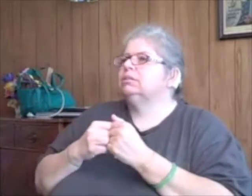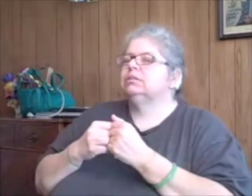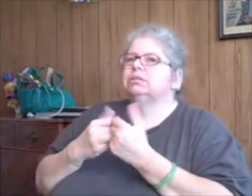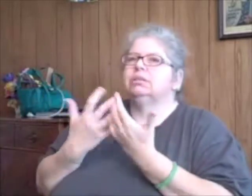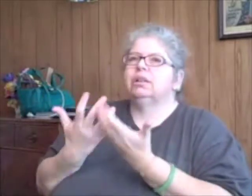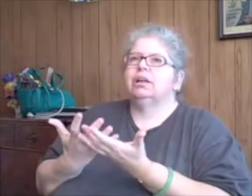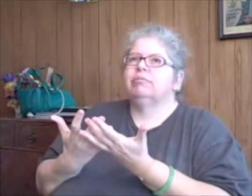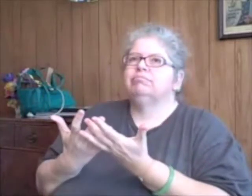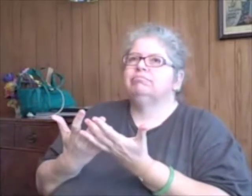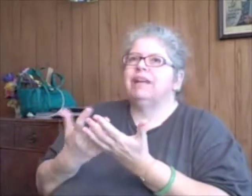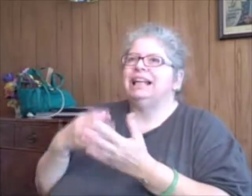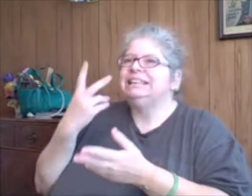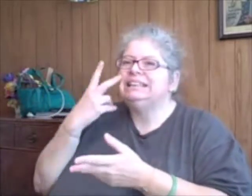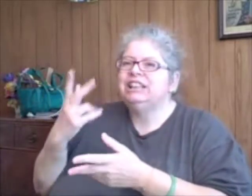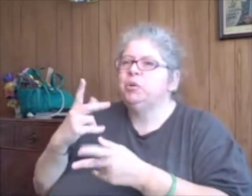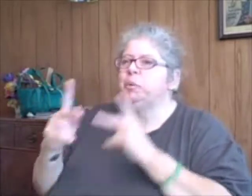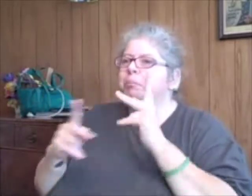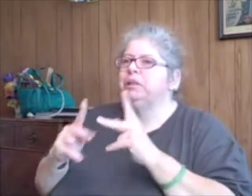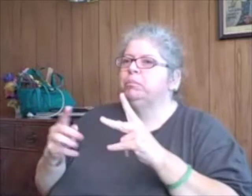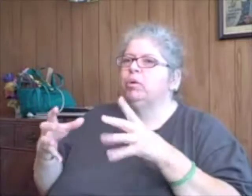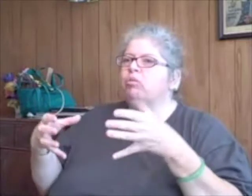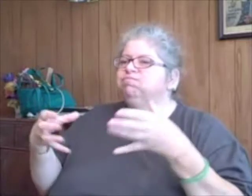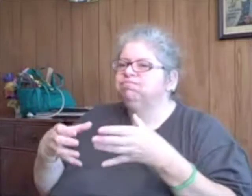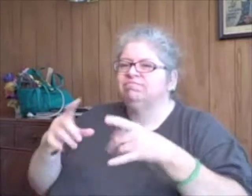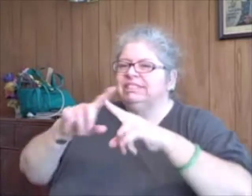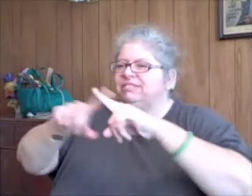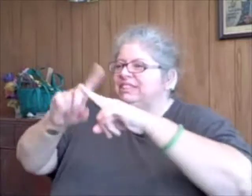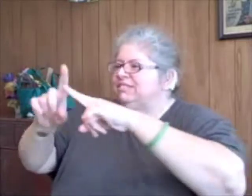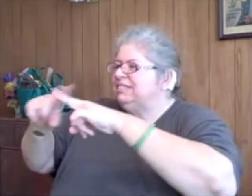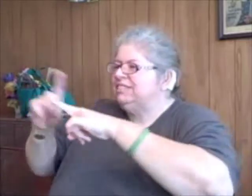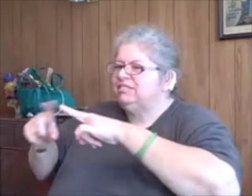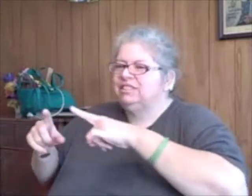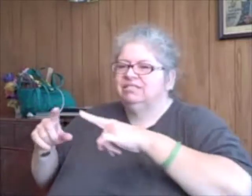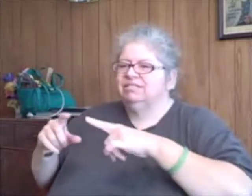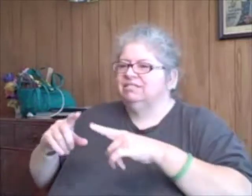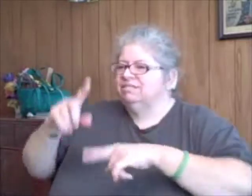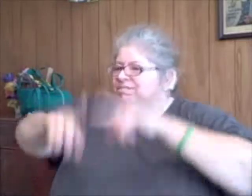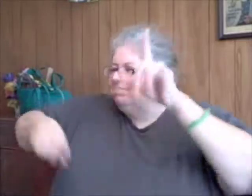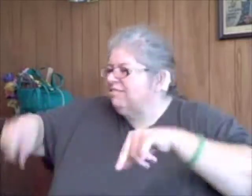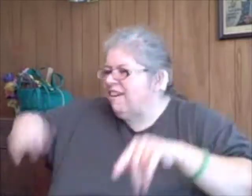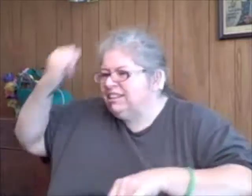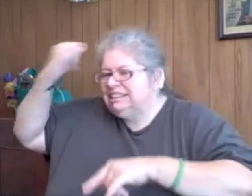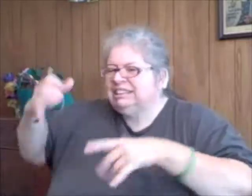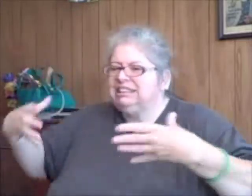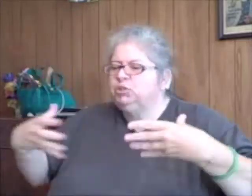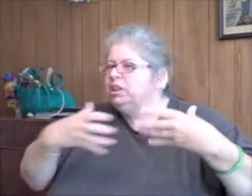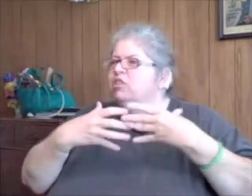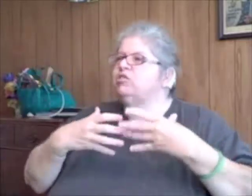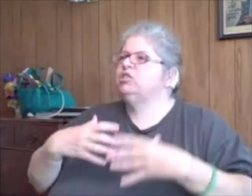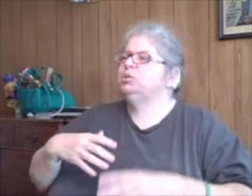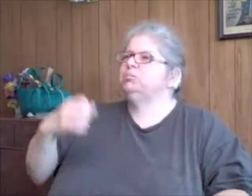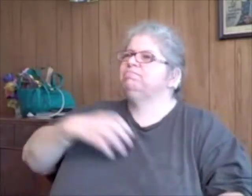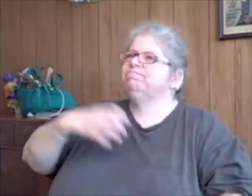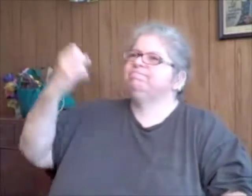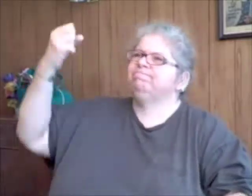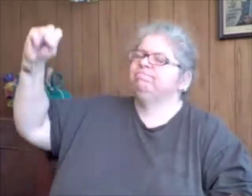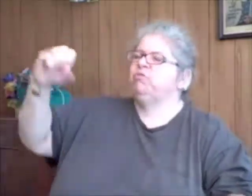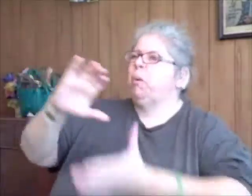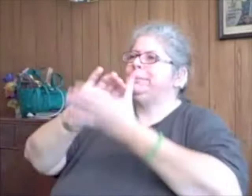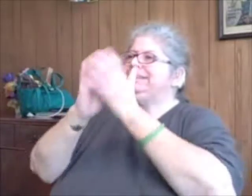I see people getting together for different reasons, getting different ideas together, having rallies, having a